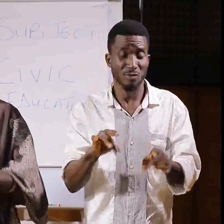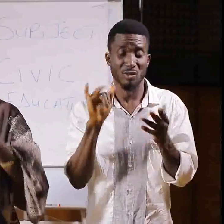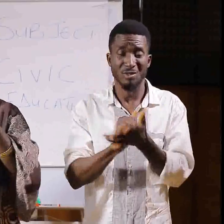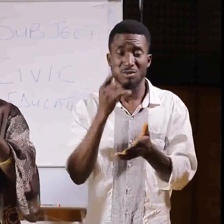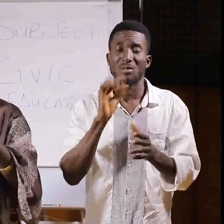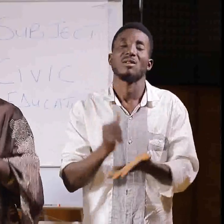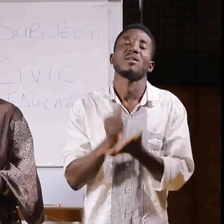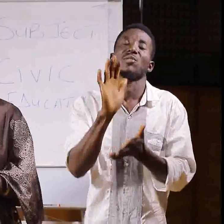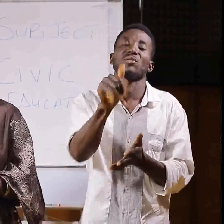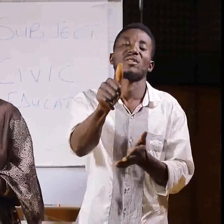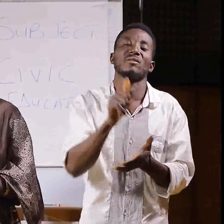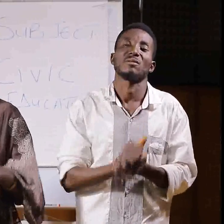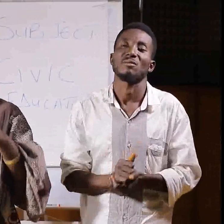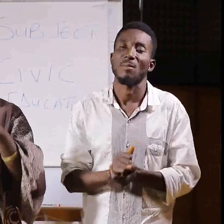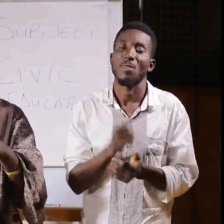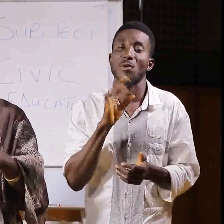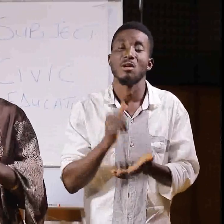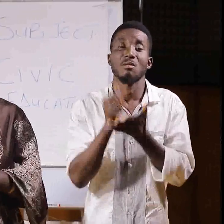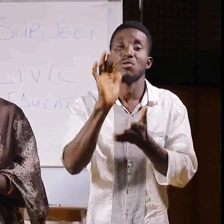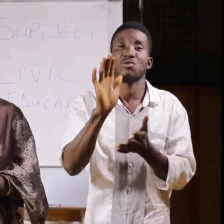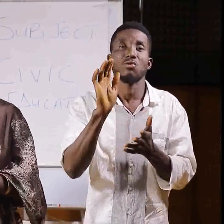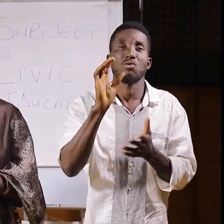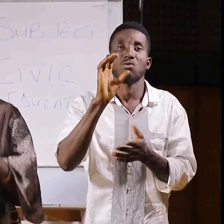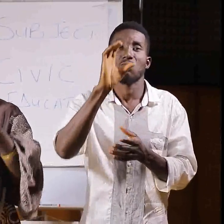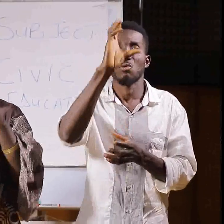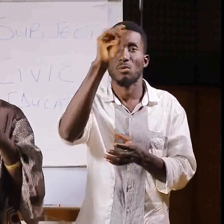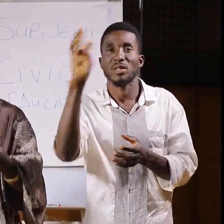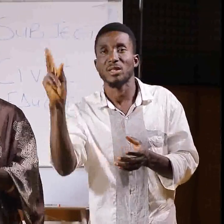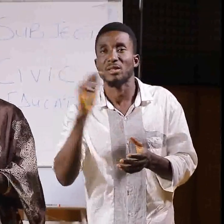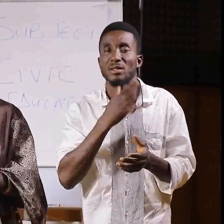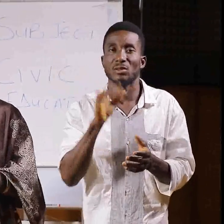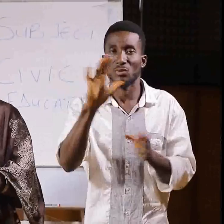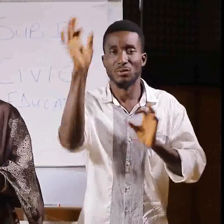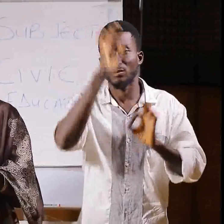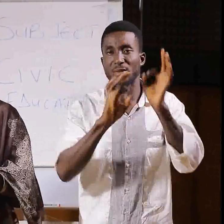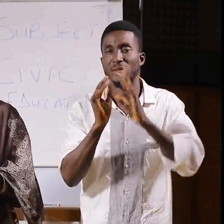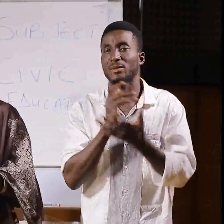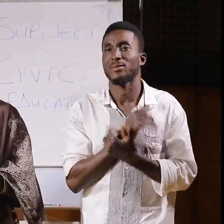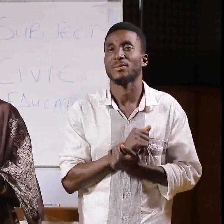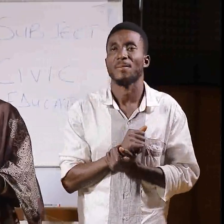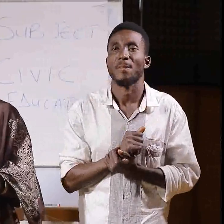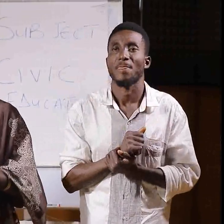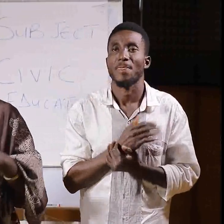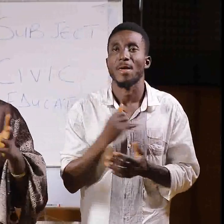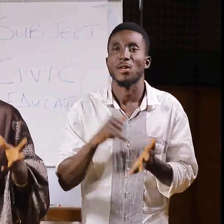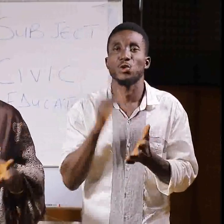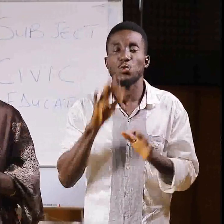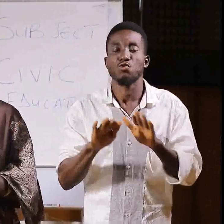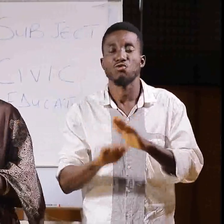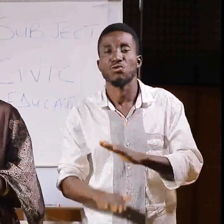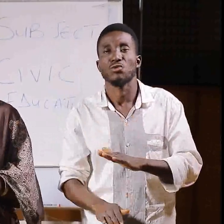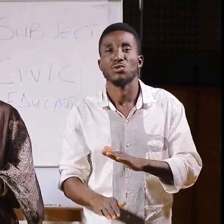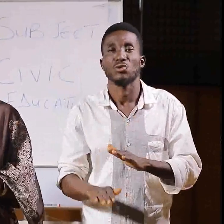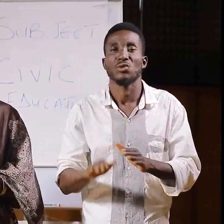that you are helping yourself, you are helping your community, you are helping your society at large, and it will